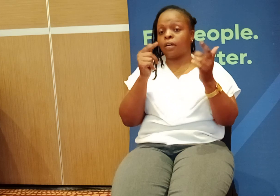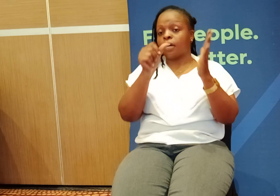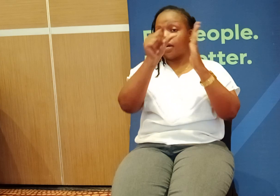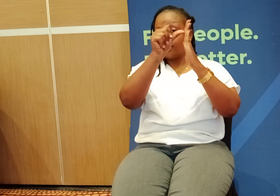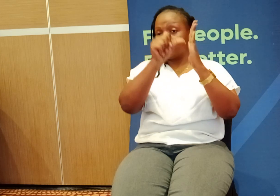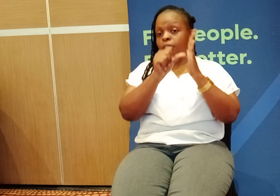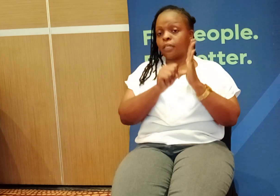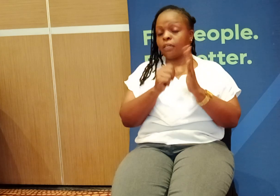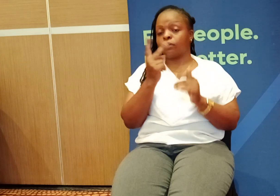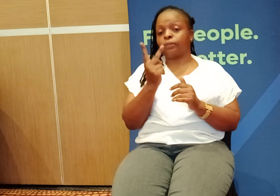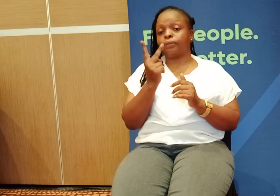Number 2,